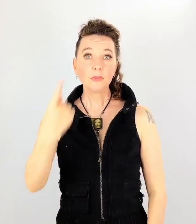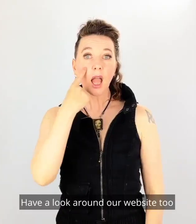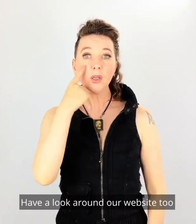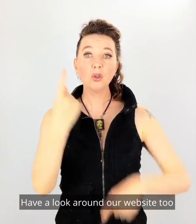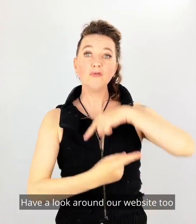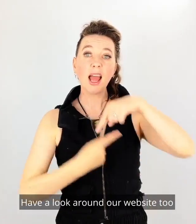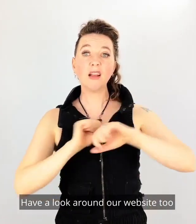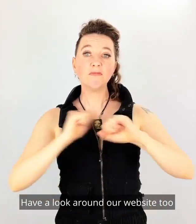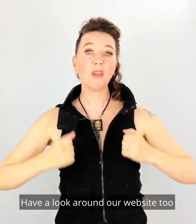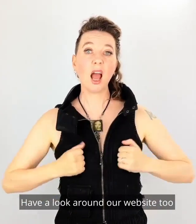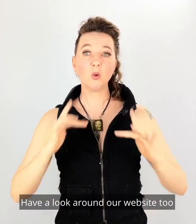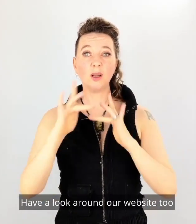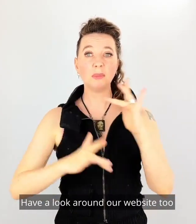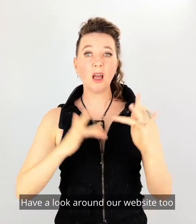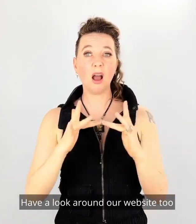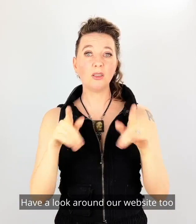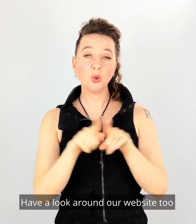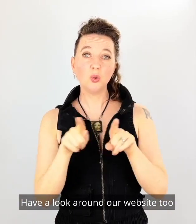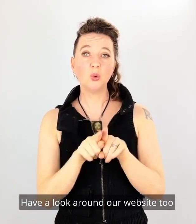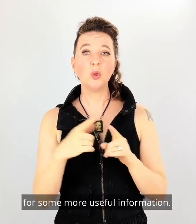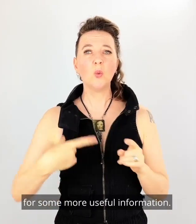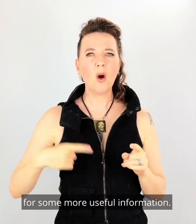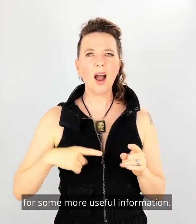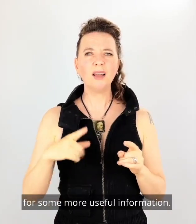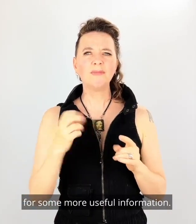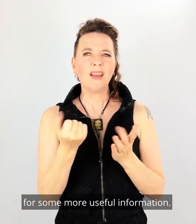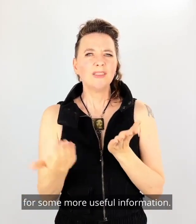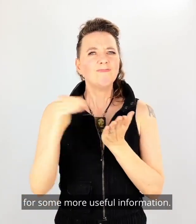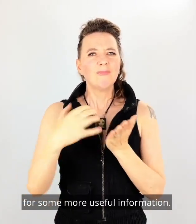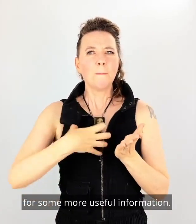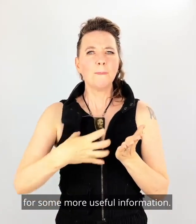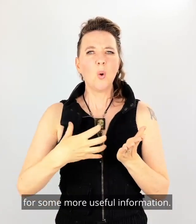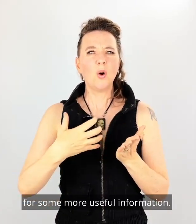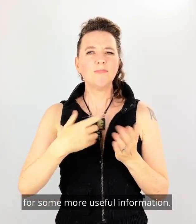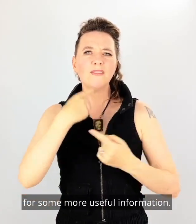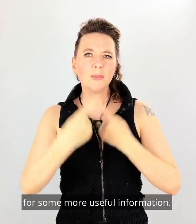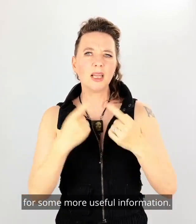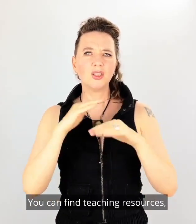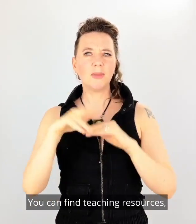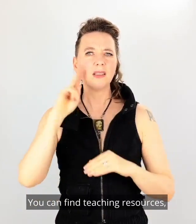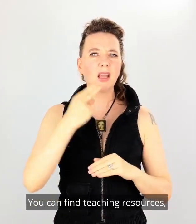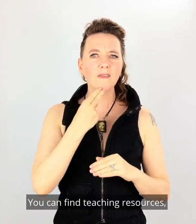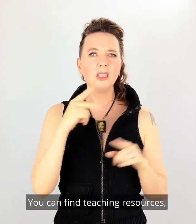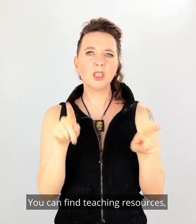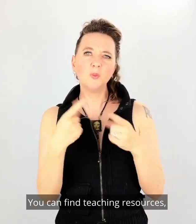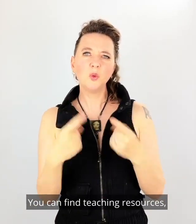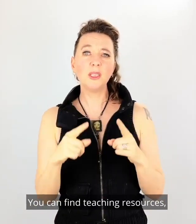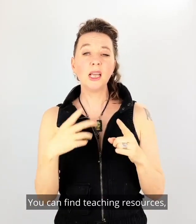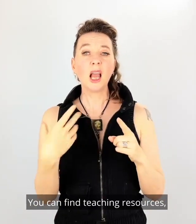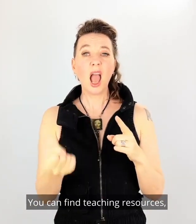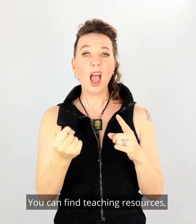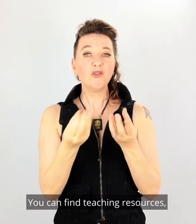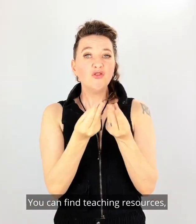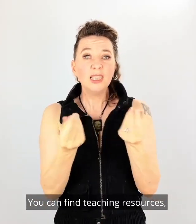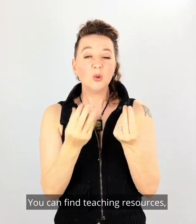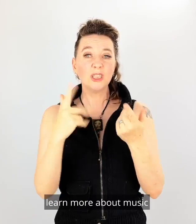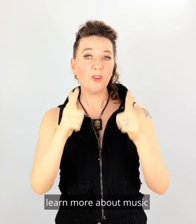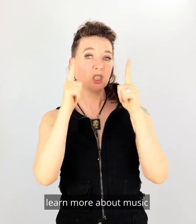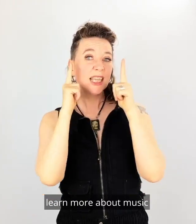Have a look around our website too for some more useful information. You can find teaching resources, learn more